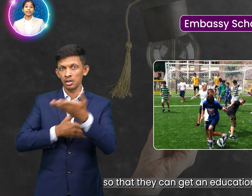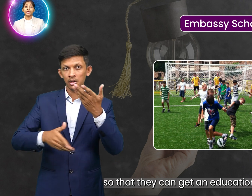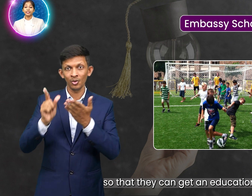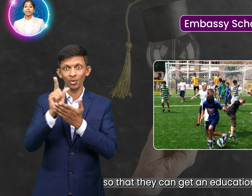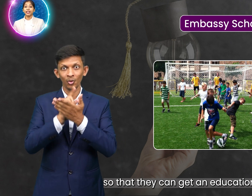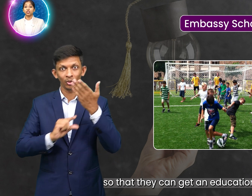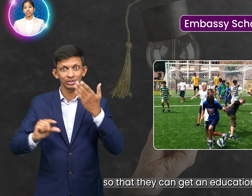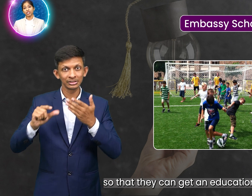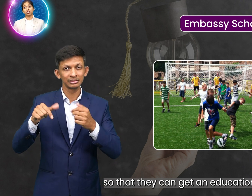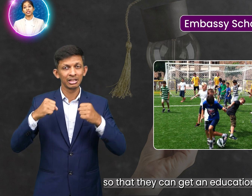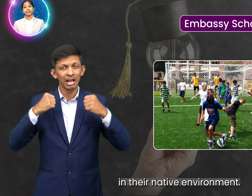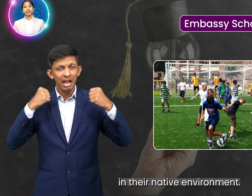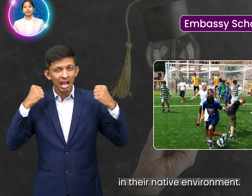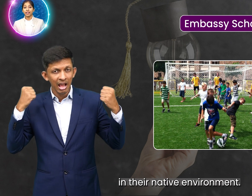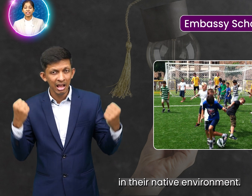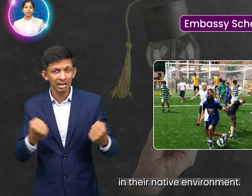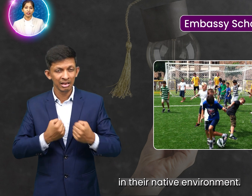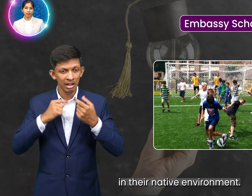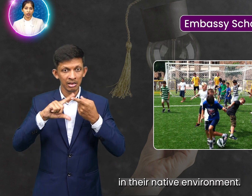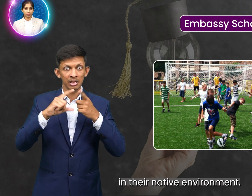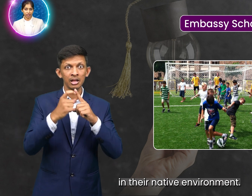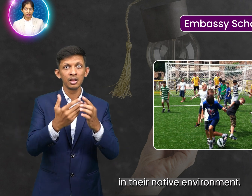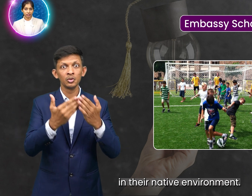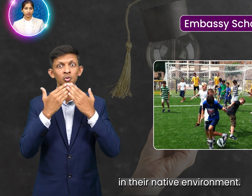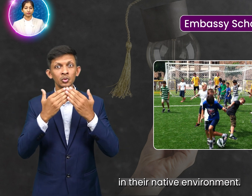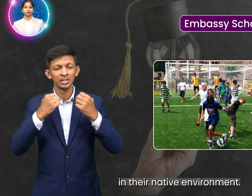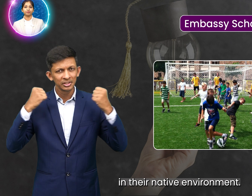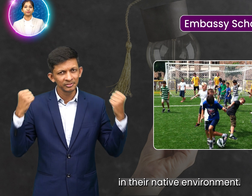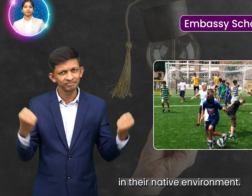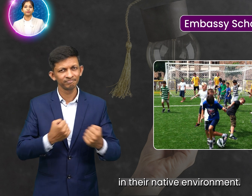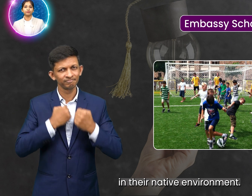they can get an education in their native environment.